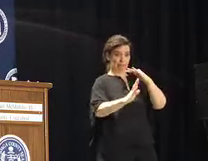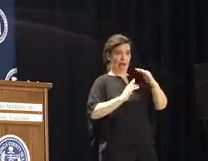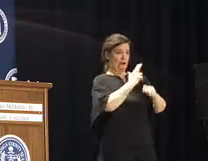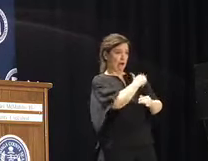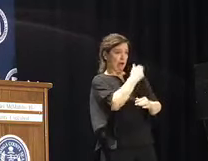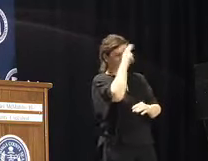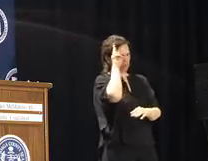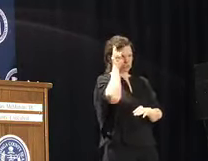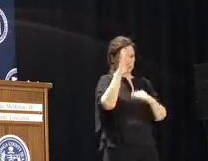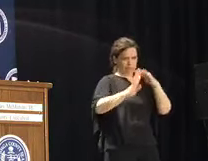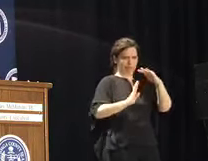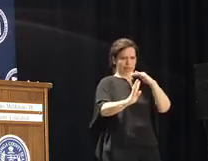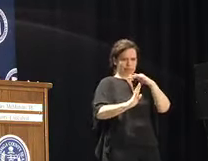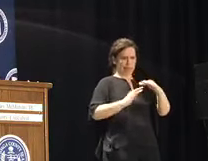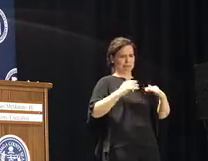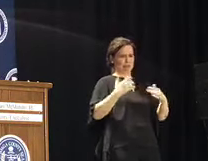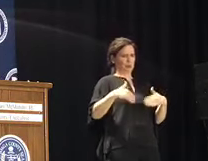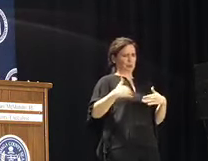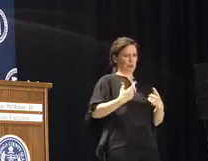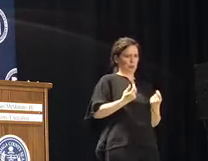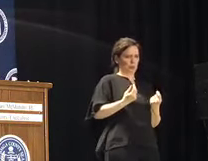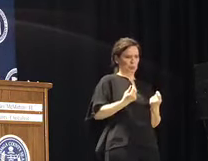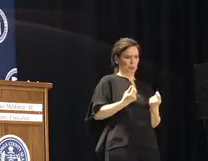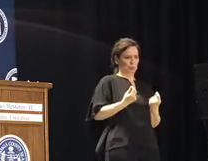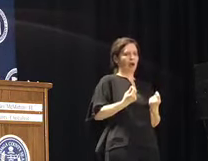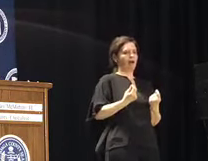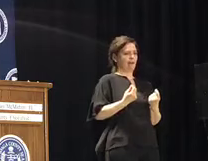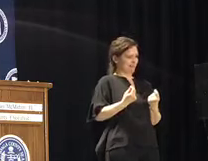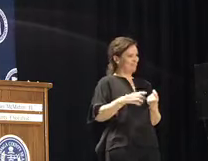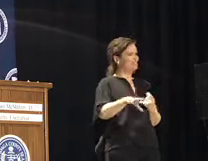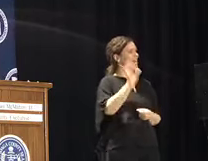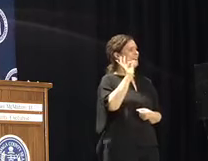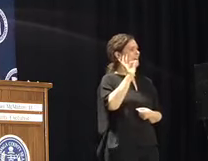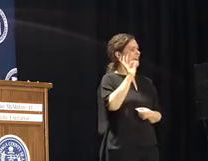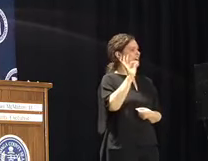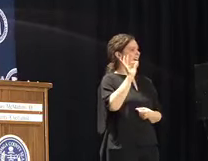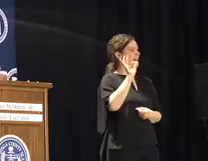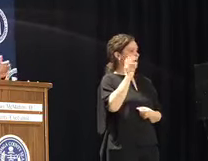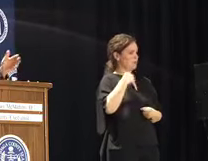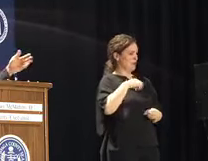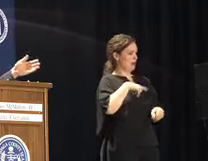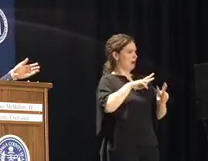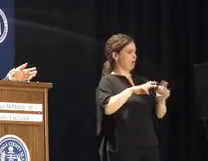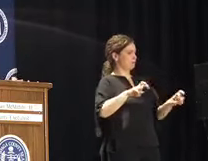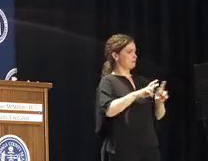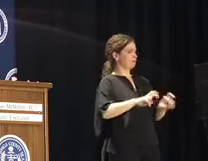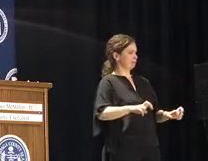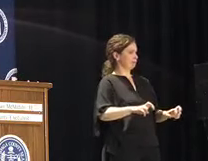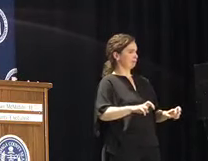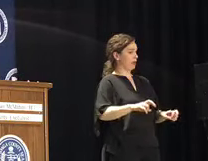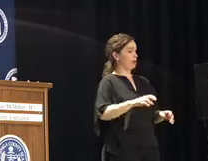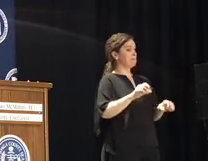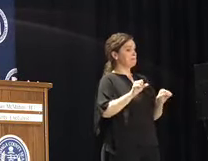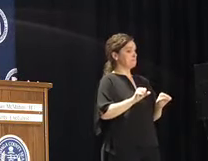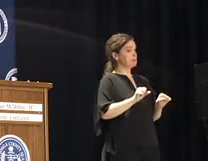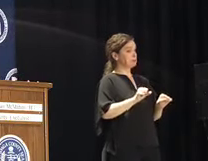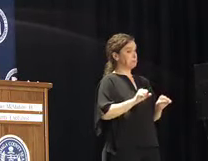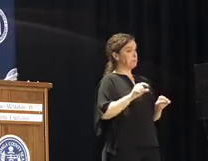ICU beds are becoming a challenge. Hospital beds are becoming a challenge. The governor has put out a 50%